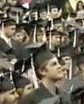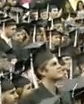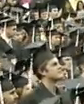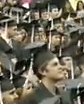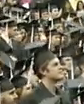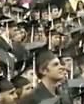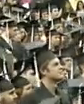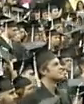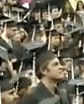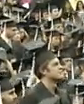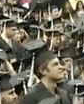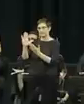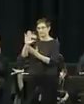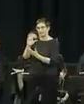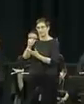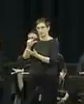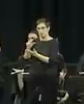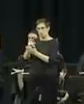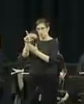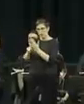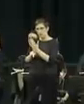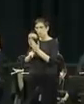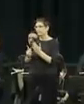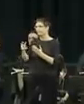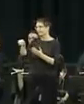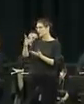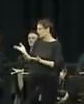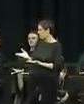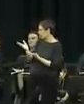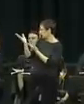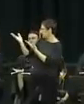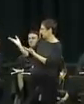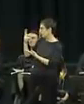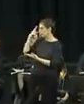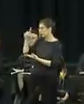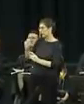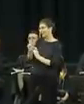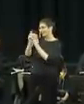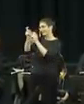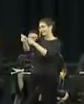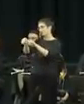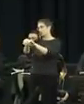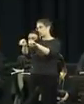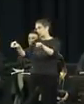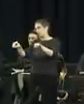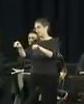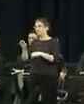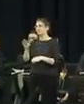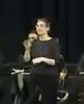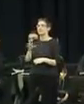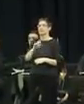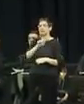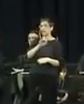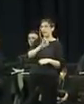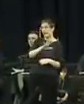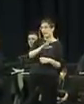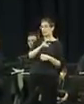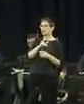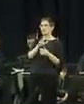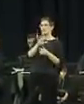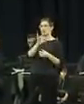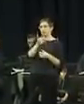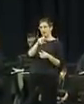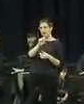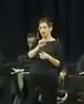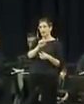listed in the commencement program, are recommended to you for the conferring of these degrees by the faculty of the College of Liberal